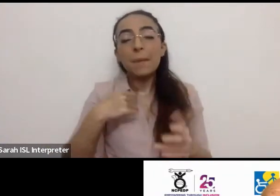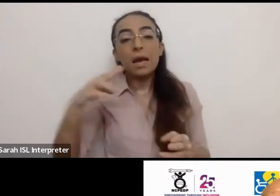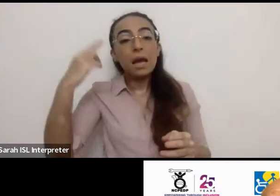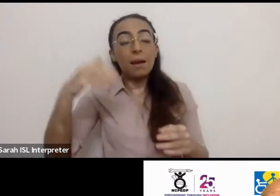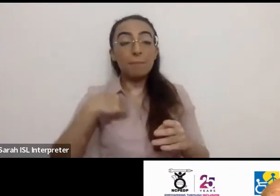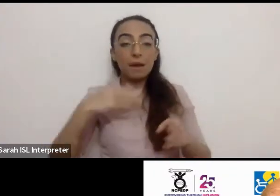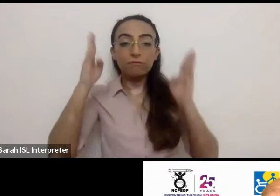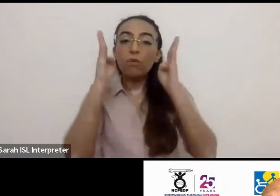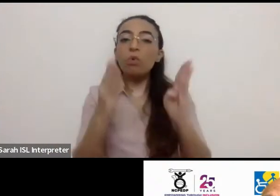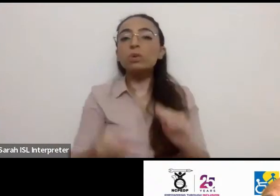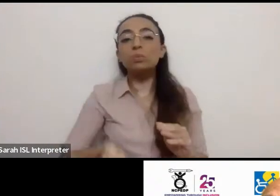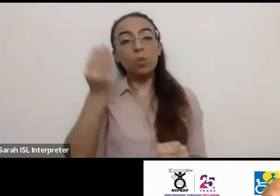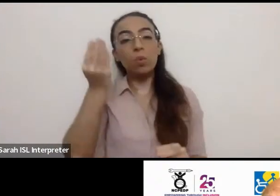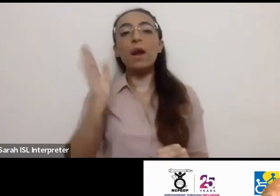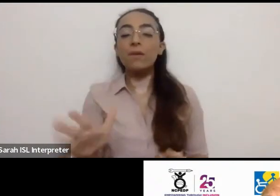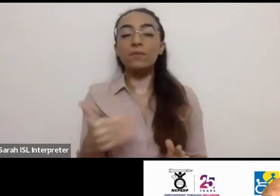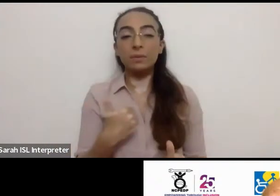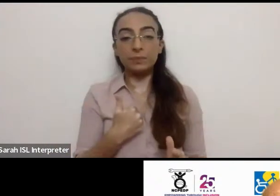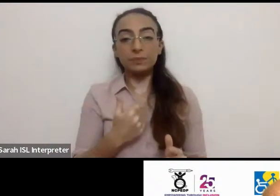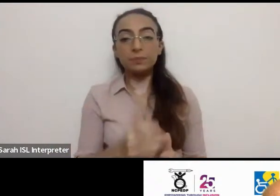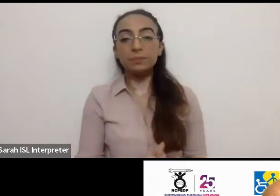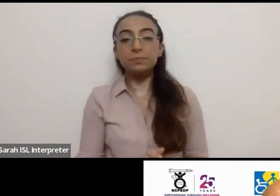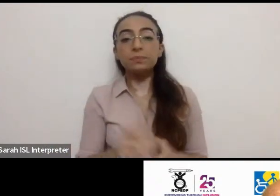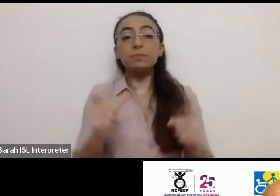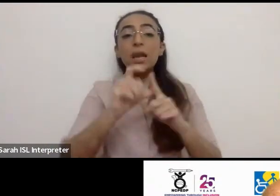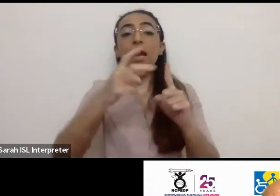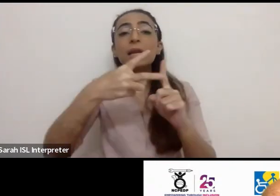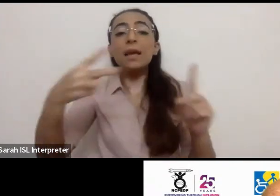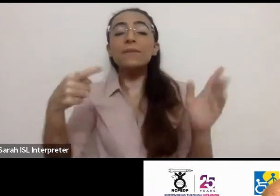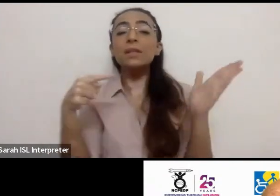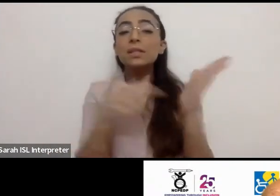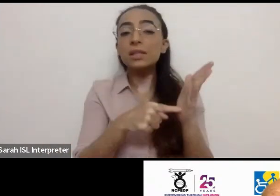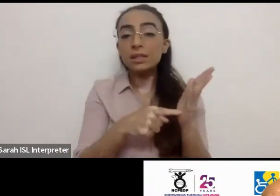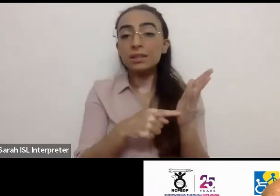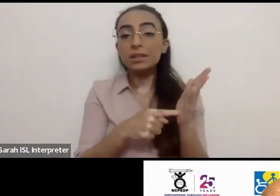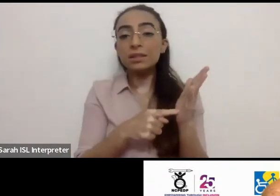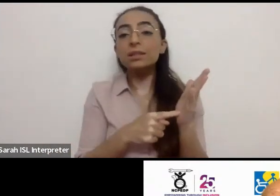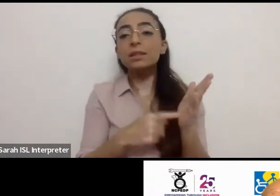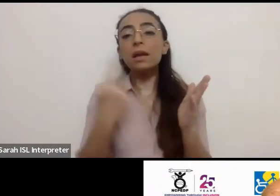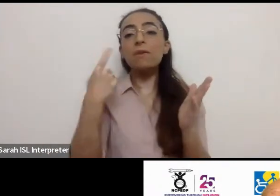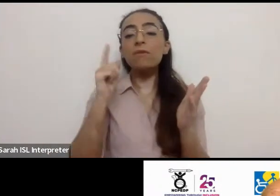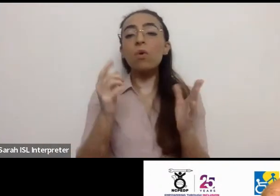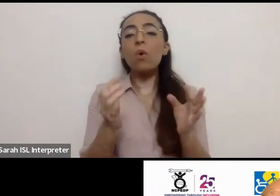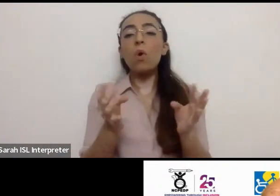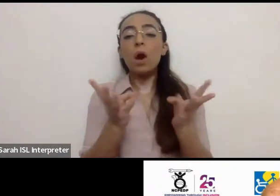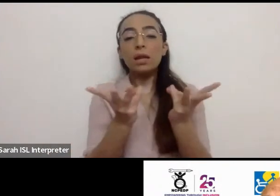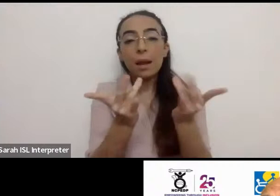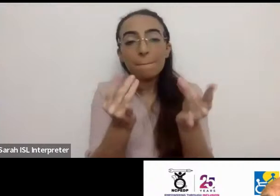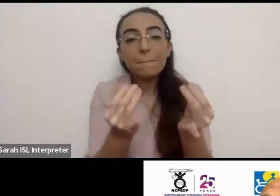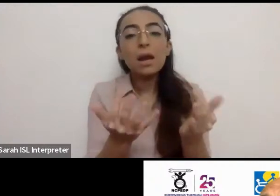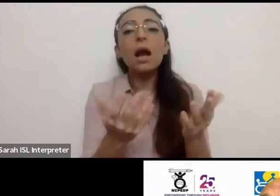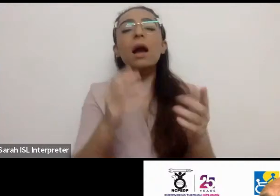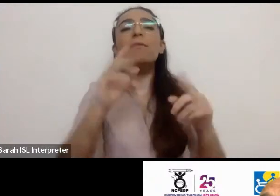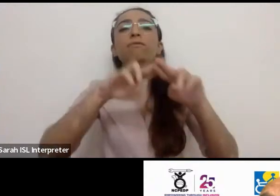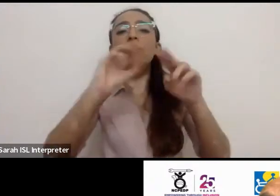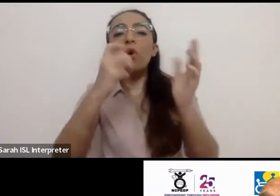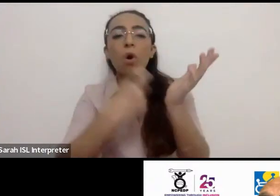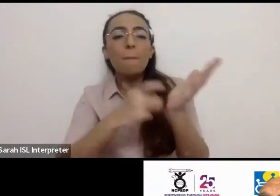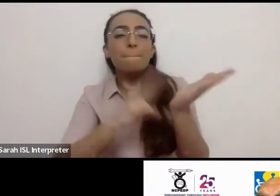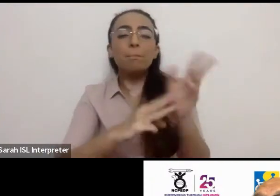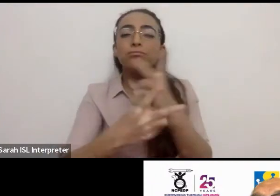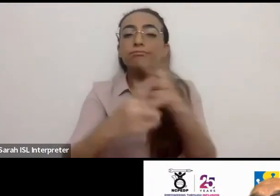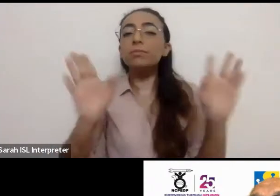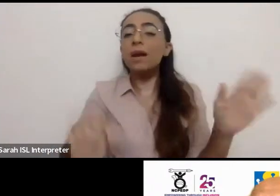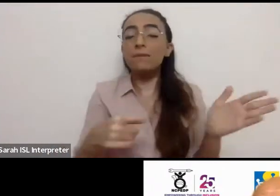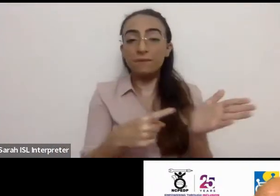part of diversity. But diversity in itself shows up in sort of numbers and form. Inclusion is